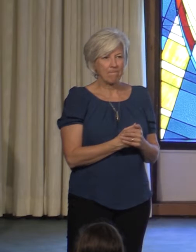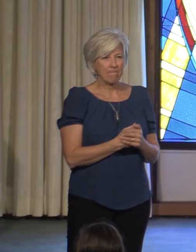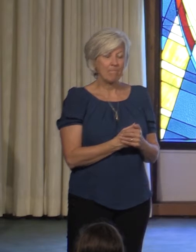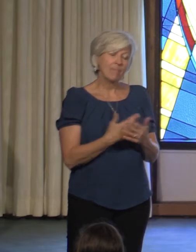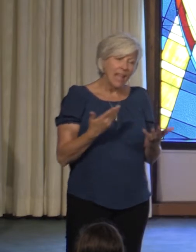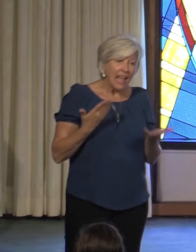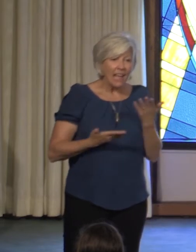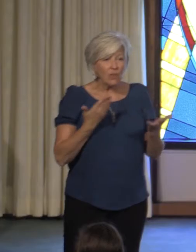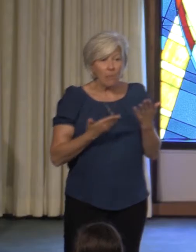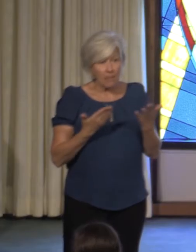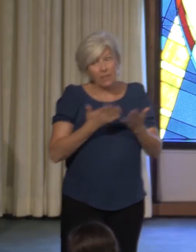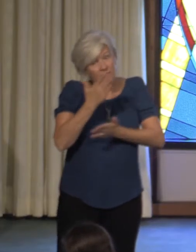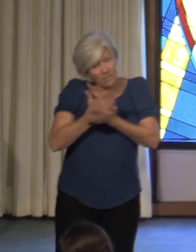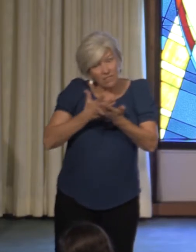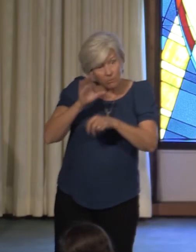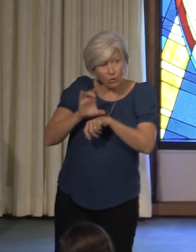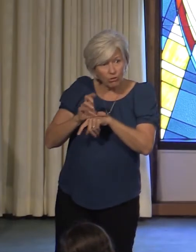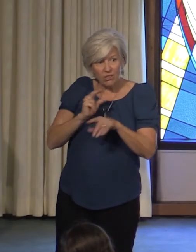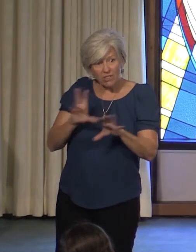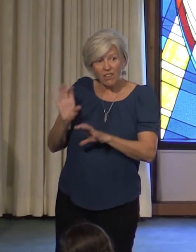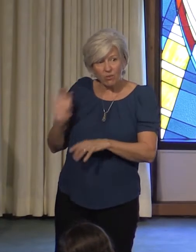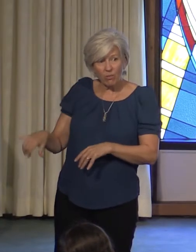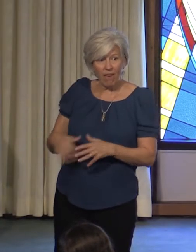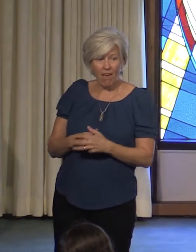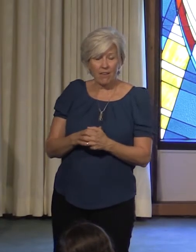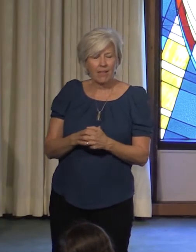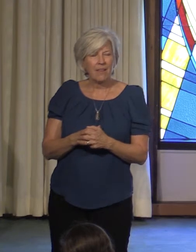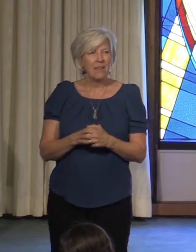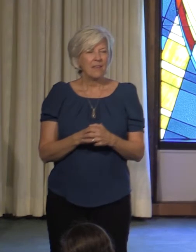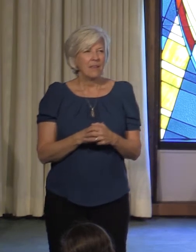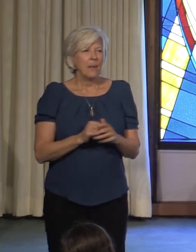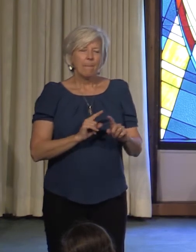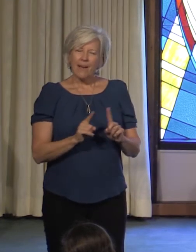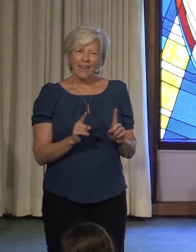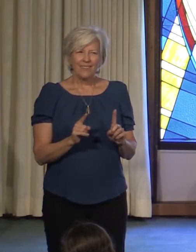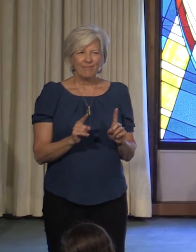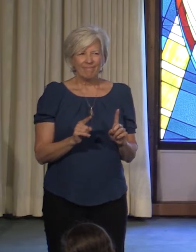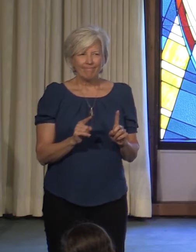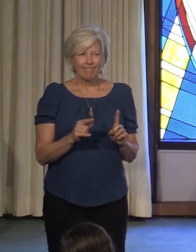And there may be some churches that go that way. But to me,